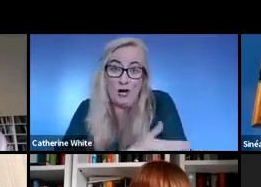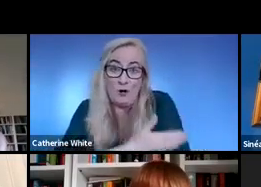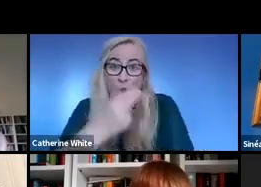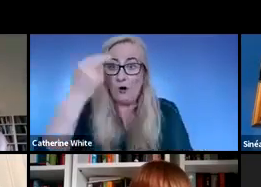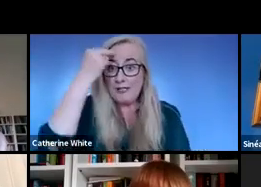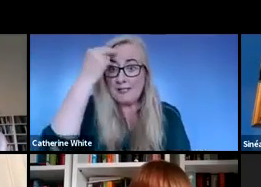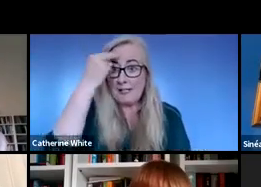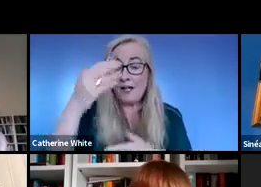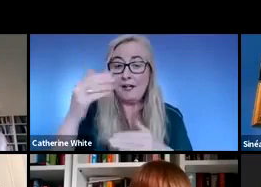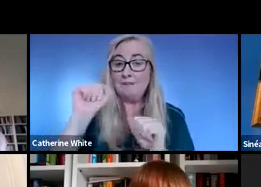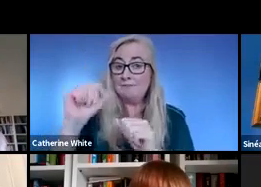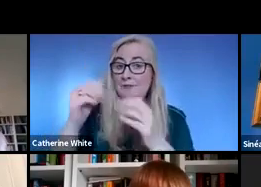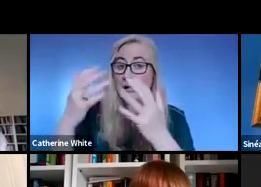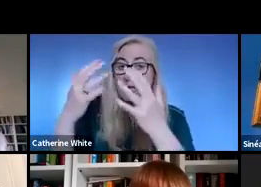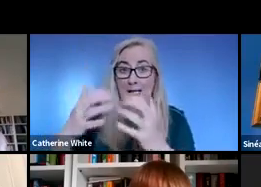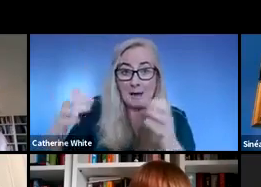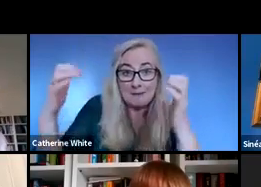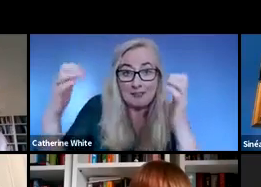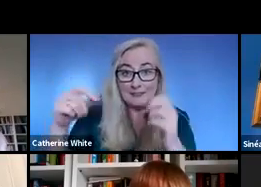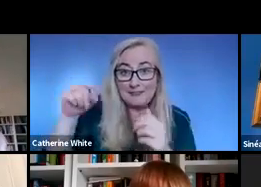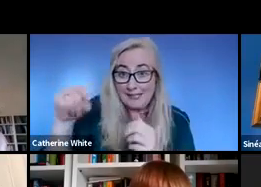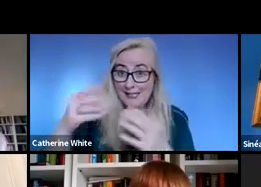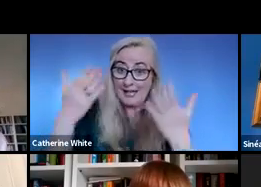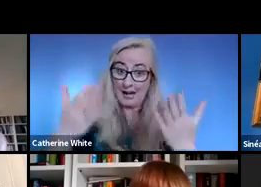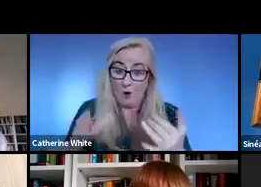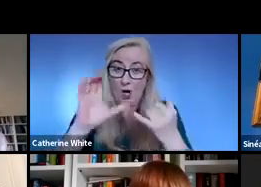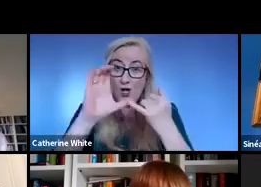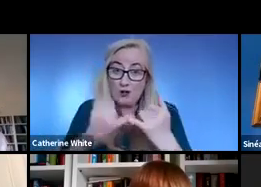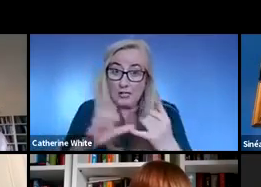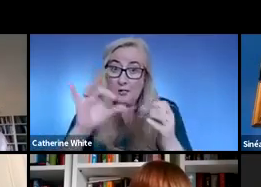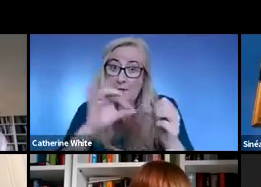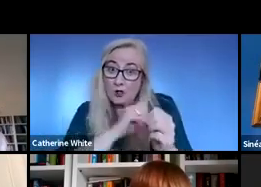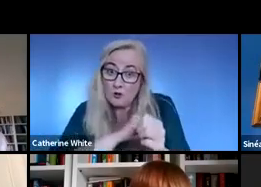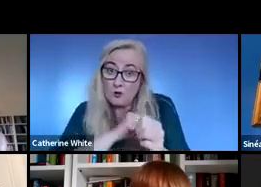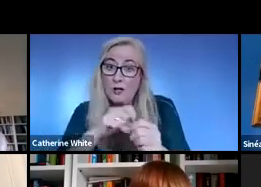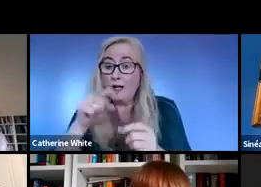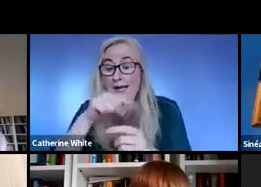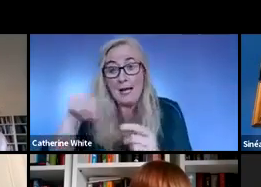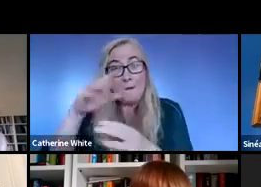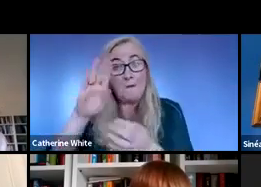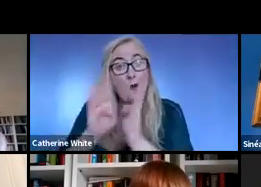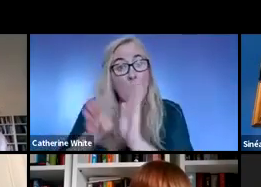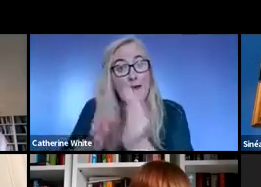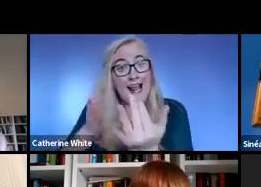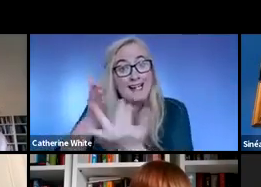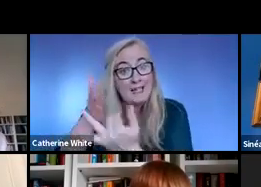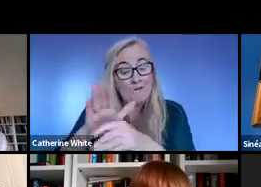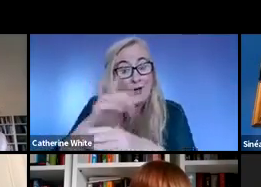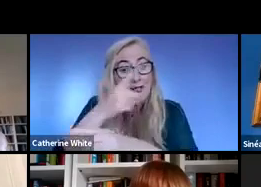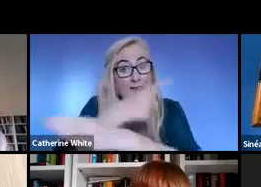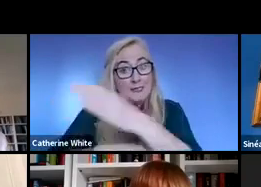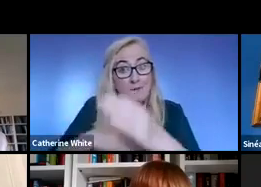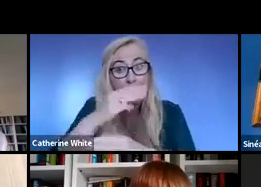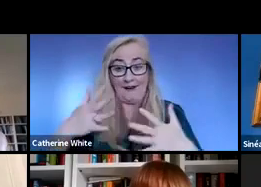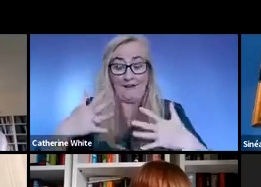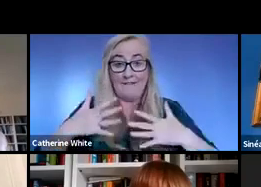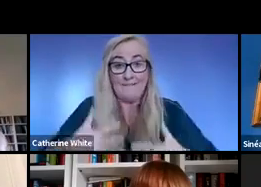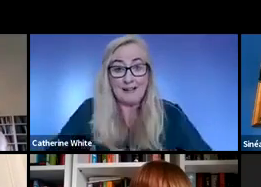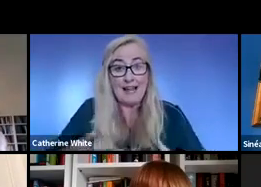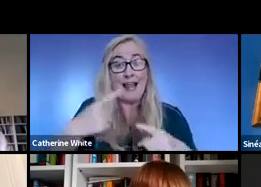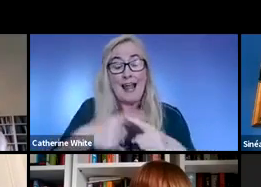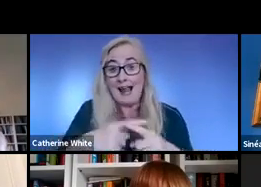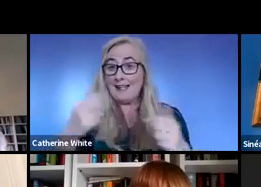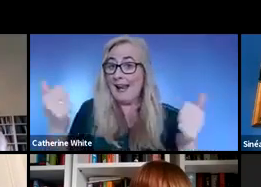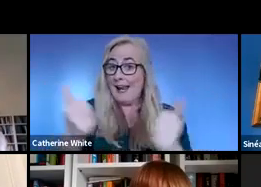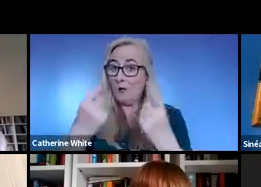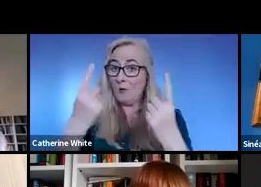its cabinet and what its portfolios may be, it's an opportunity to make the Dáil and the Seanad accessible so that disabled people, particularly physically and visibly disabled people, can be